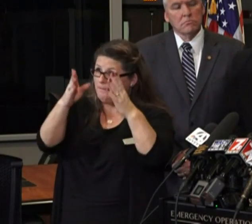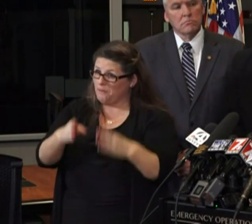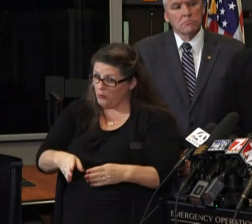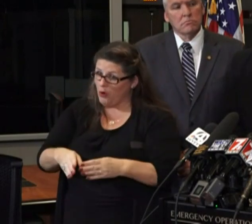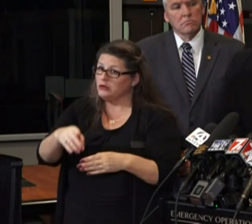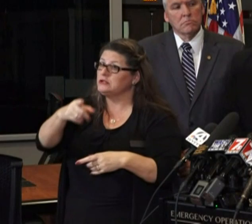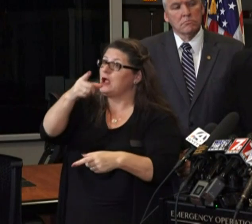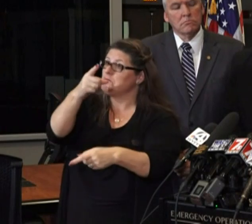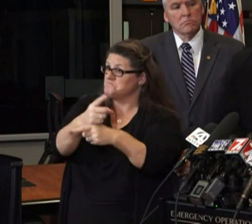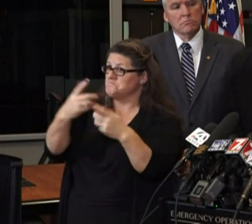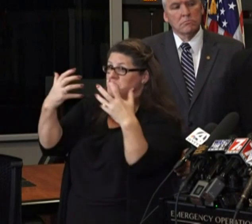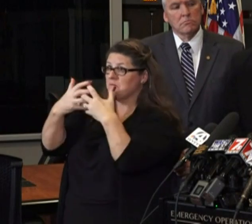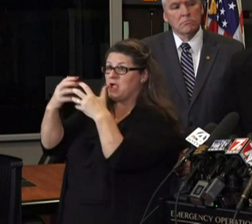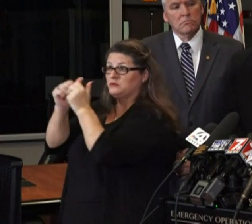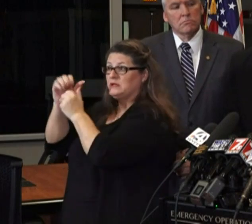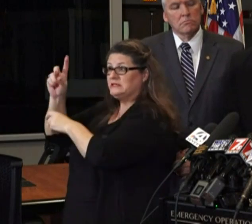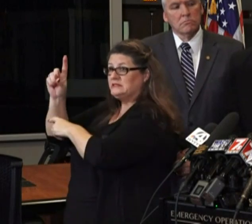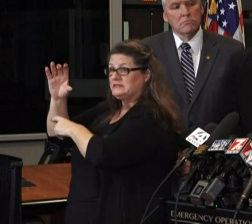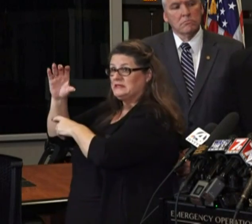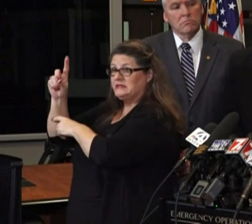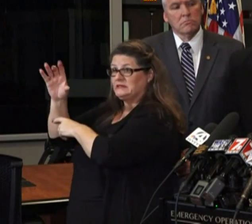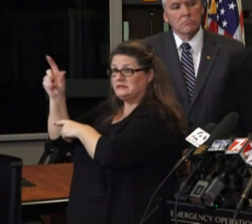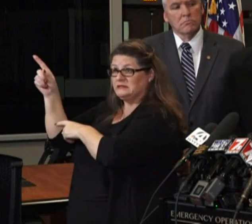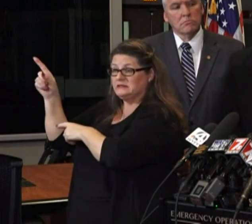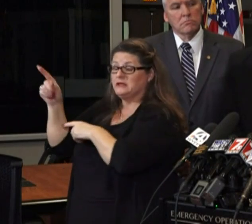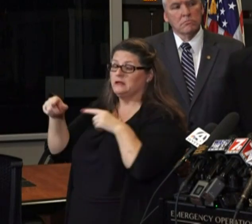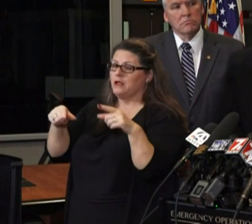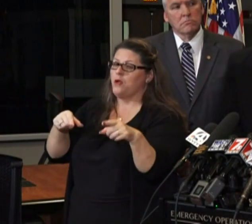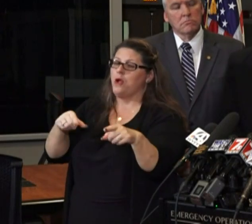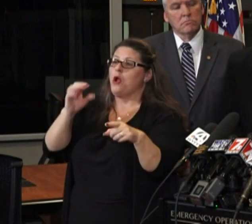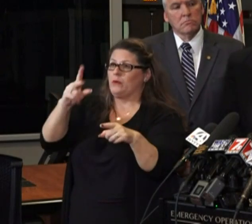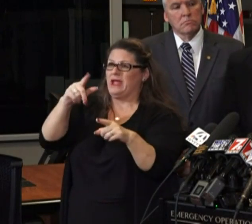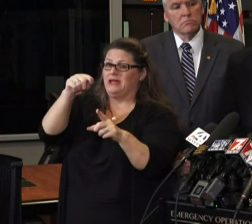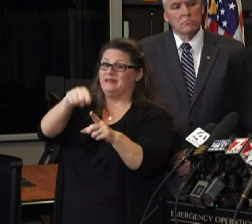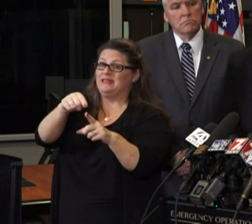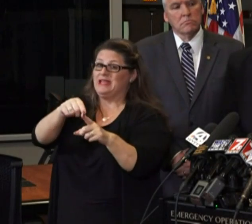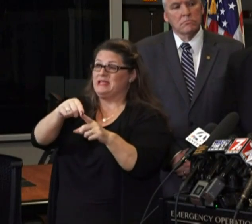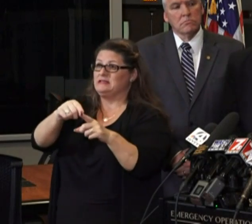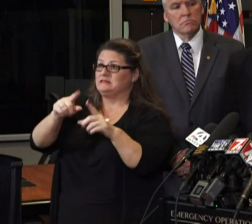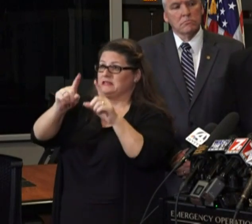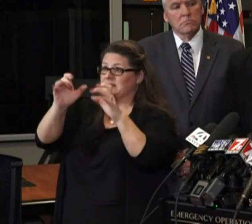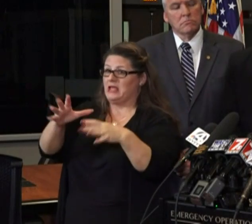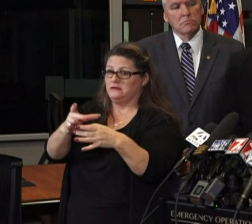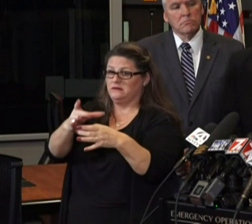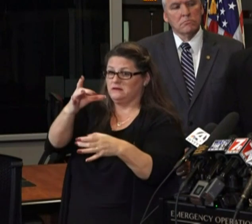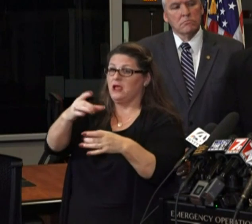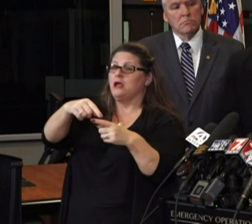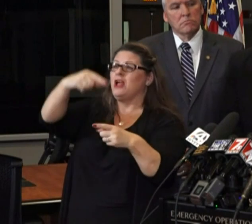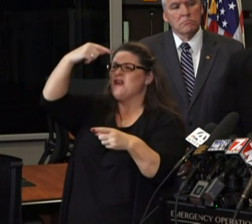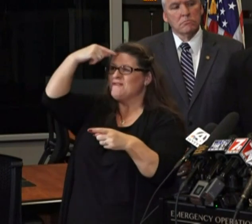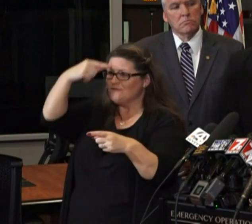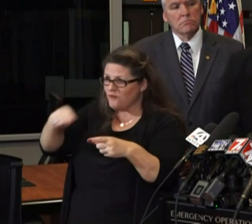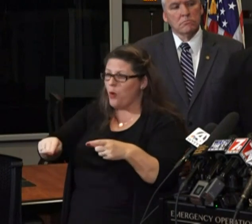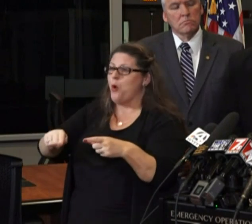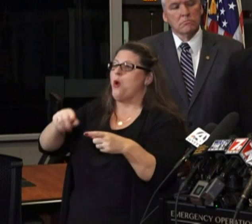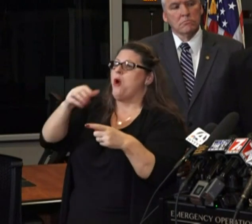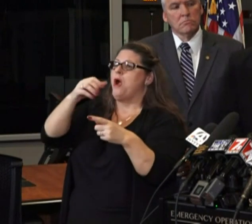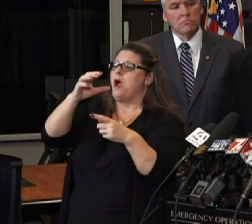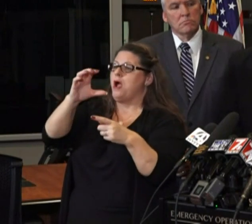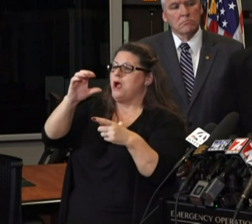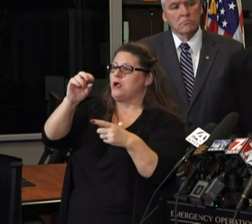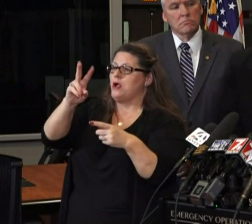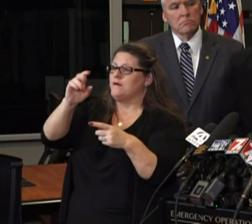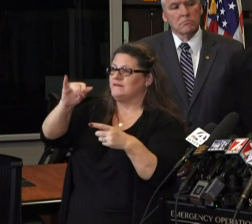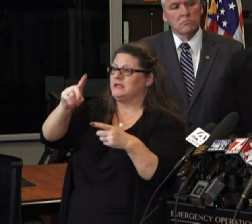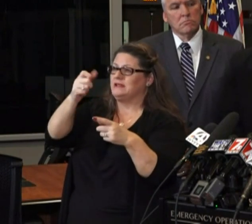virus? The test kit that's available is specific for the diagnosis of COVID-19 and not other conditions, and we